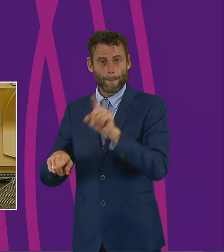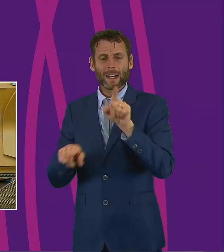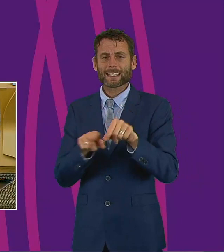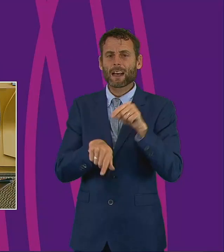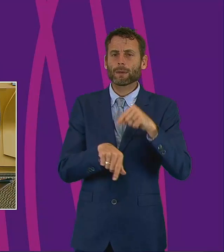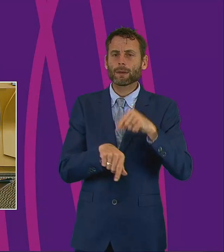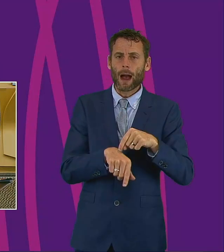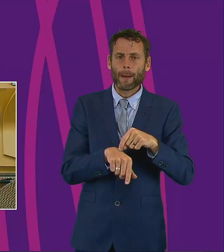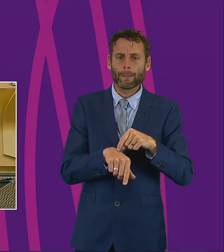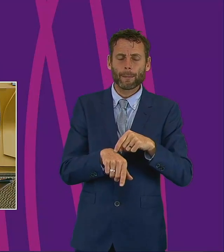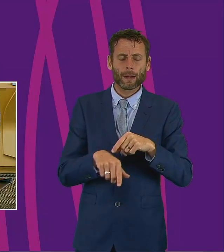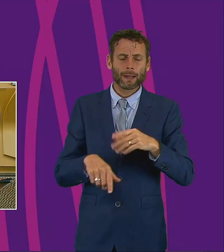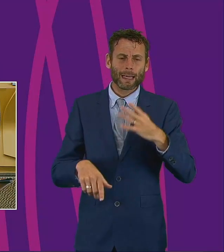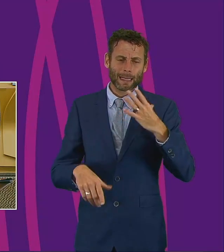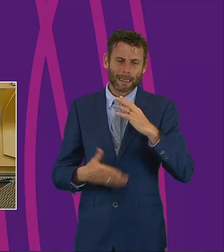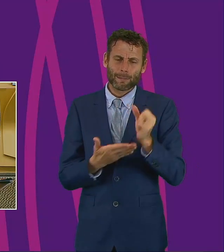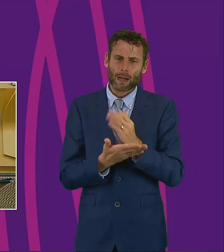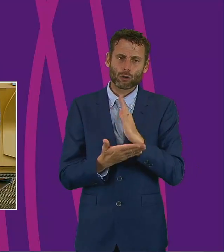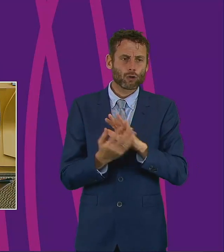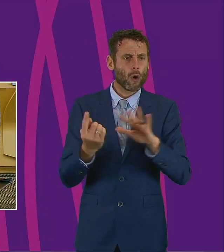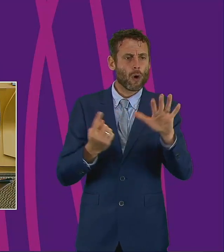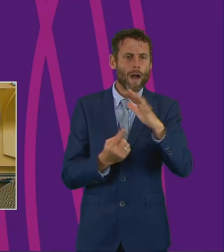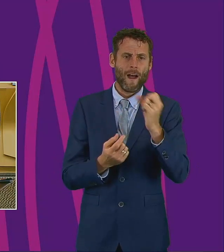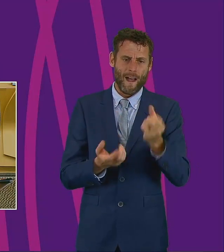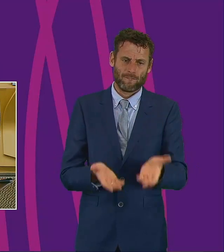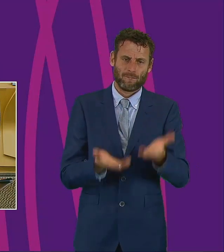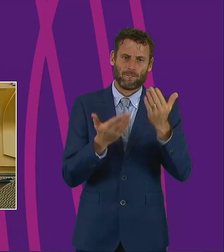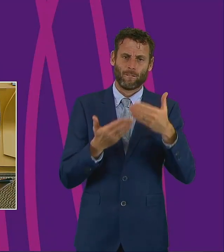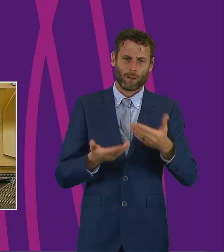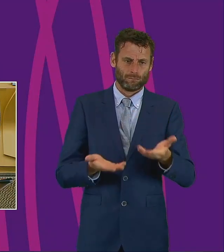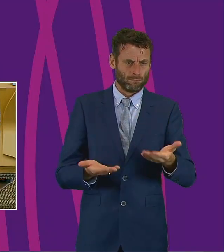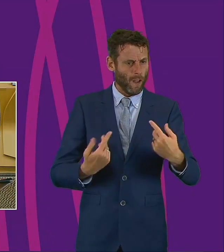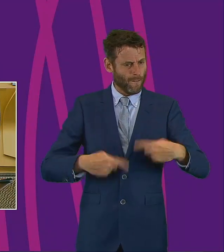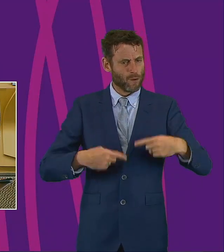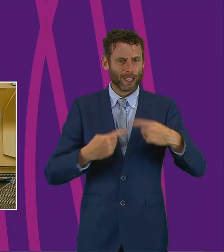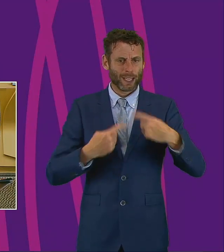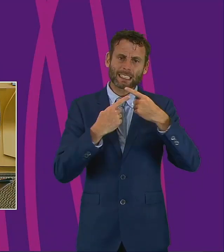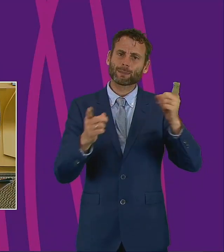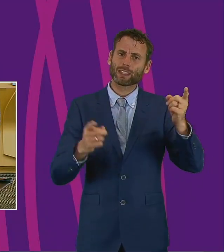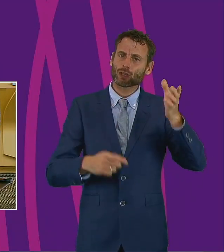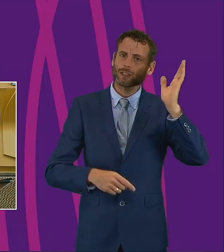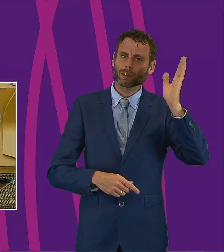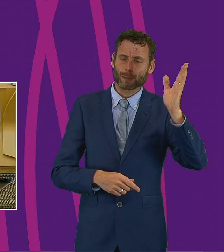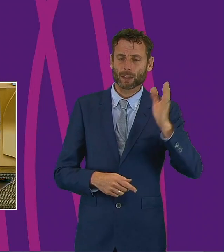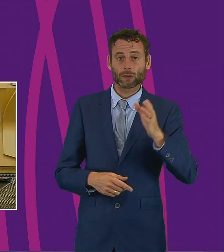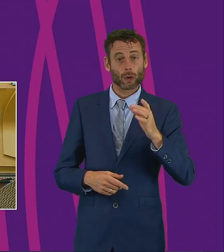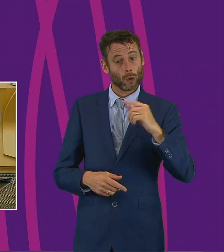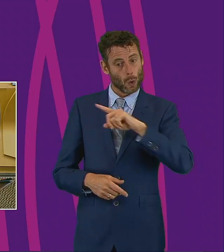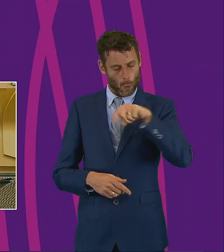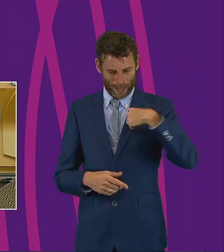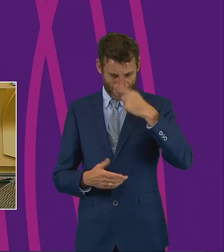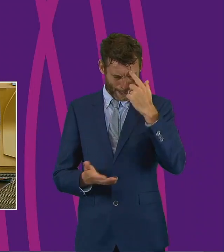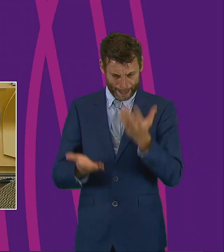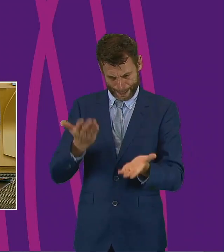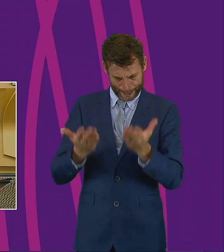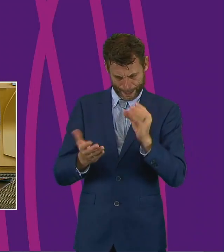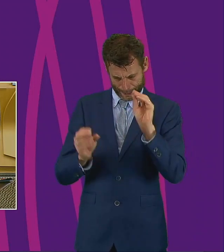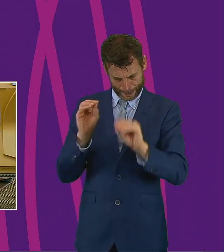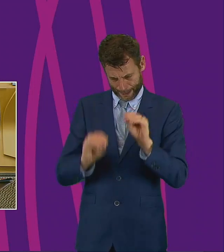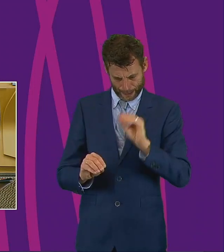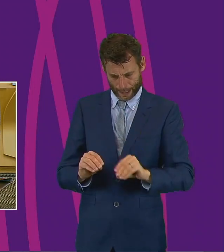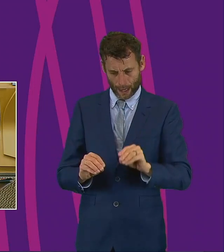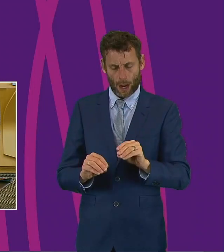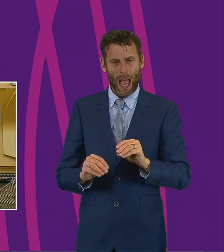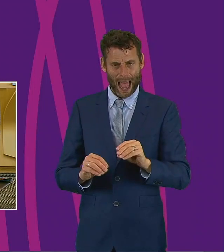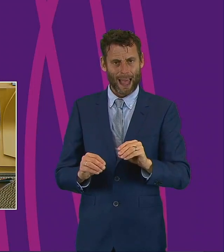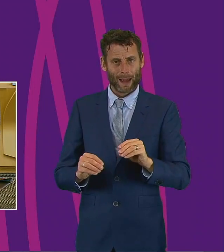of speech and expression, which is extremely important. And the bill approaches this through the prism of the European Convention on Human Rights. We know that hate crime